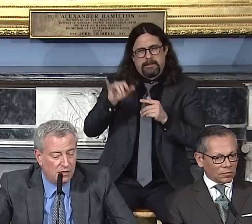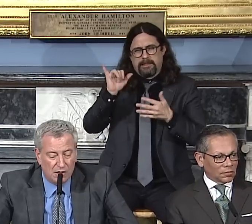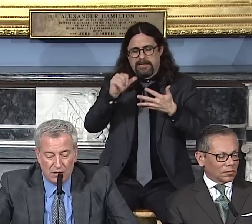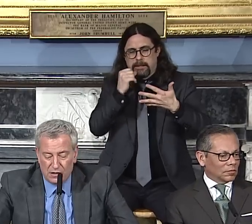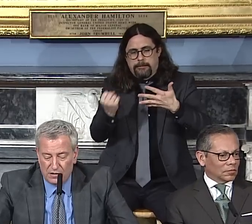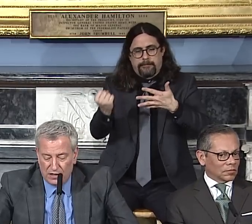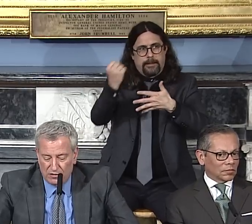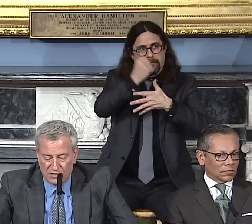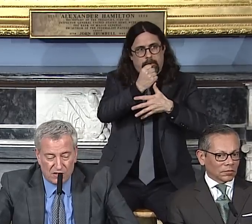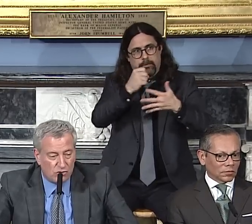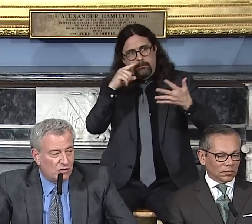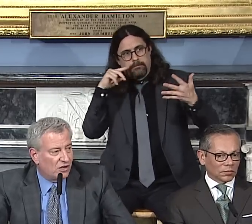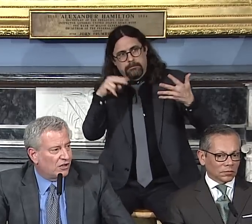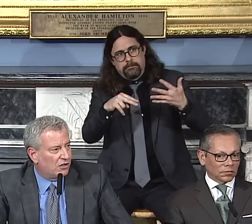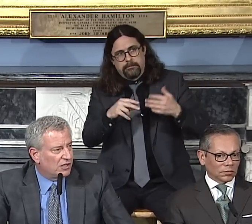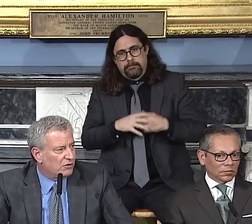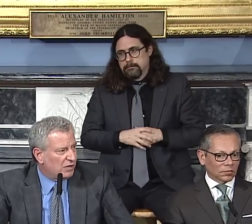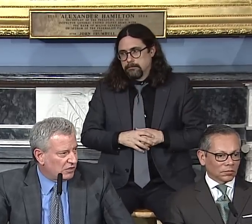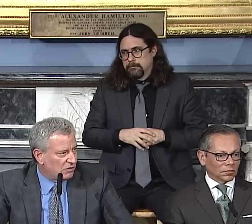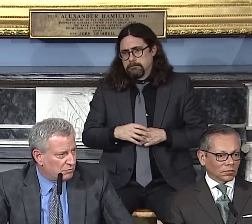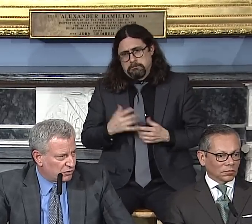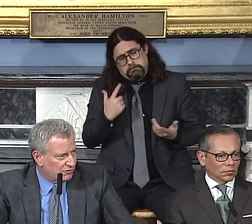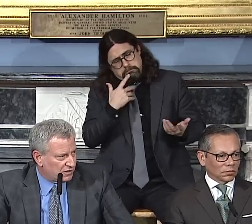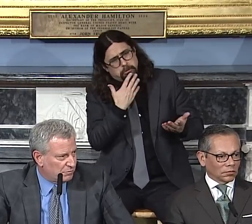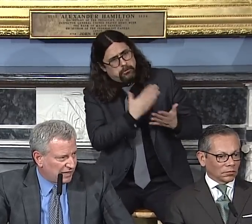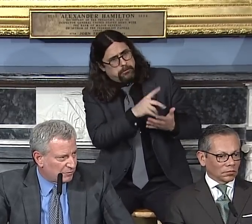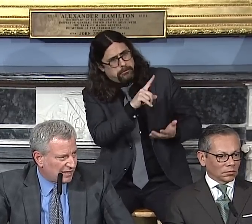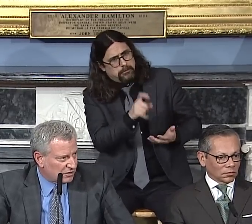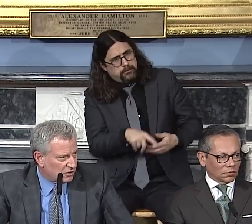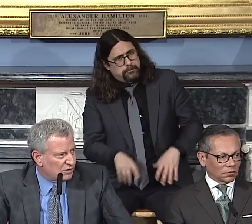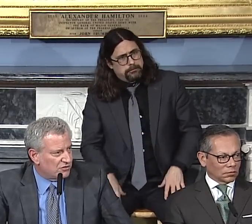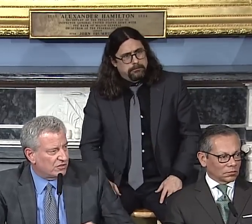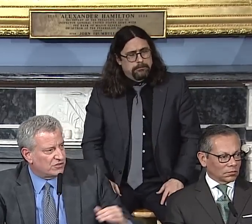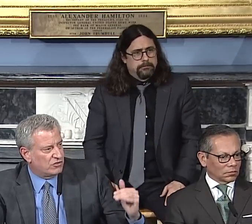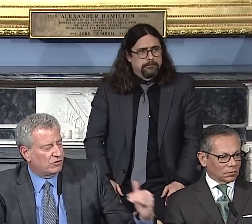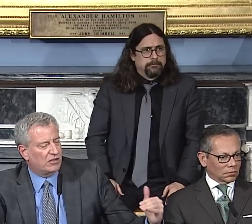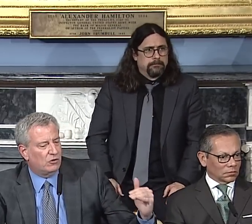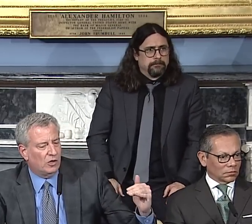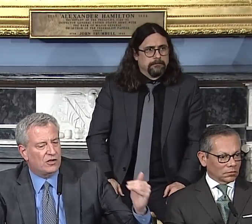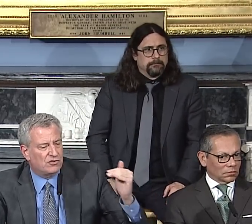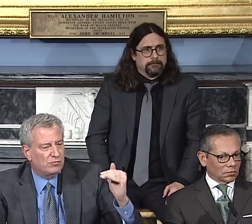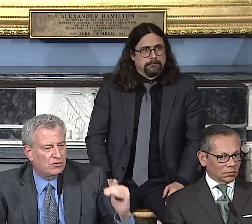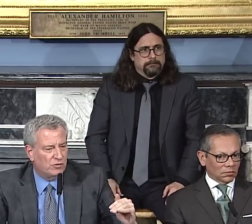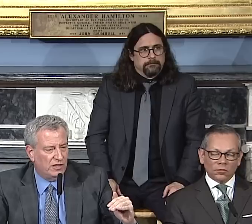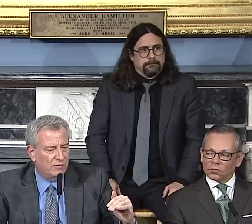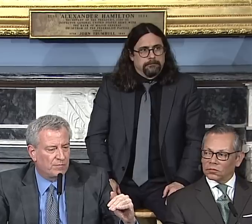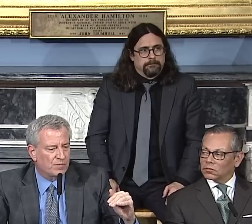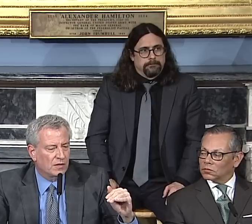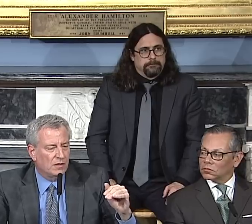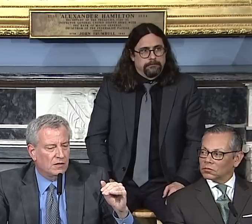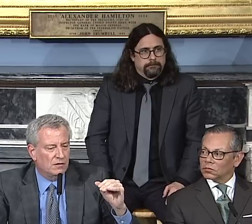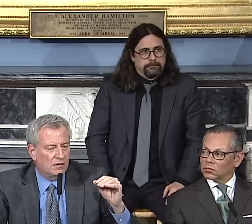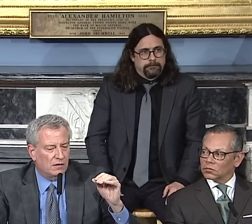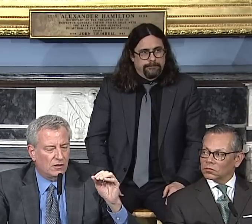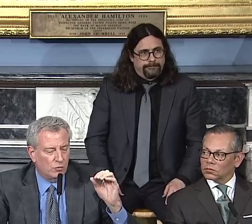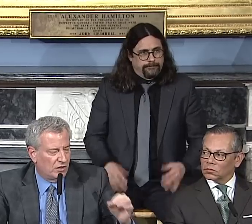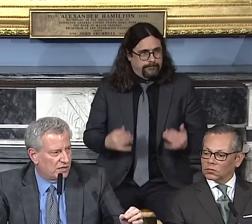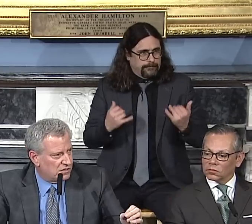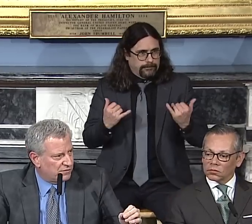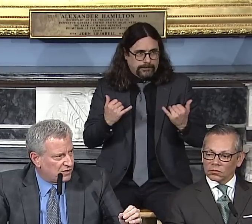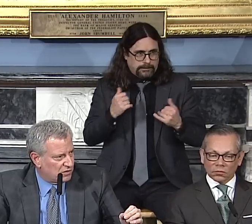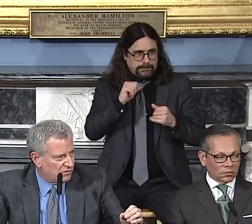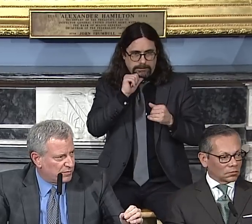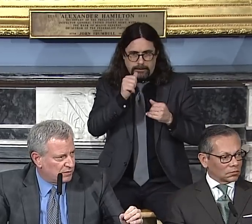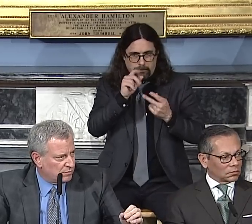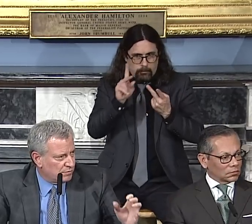say there is I'll give you my own imperfect mathematical equation. There's a direct correlation between the